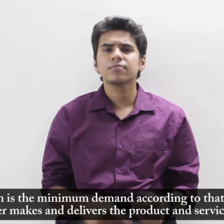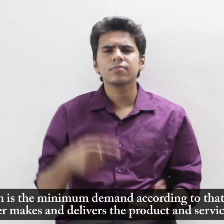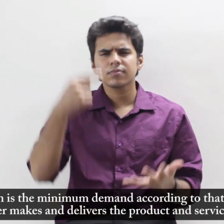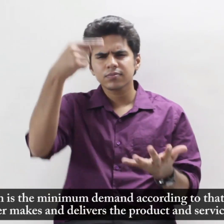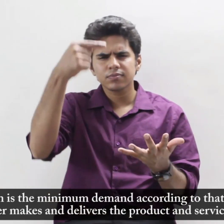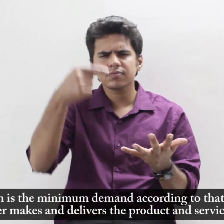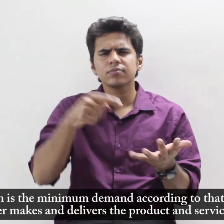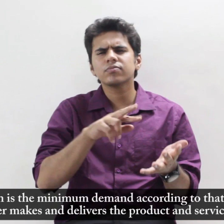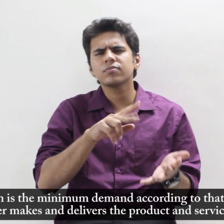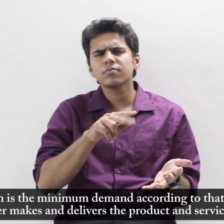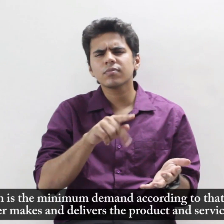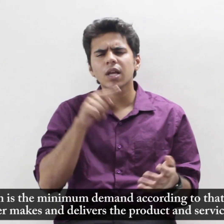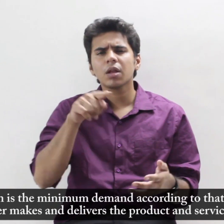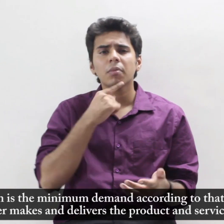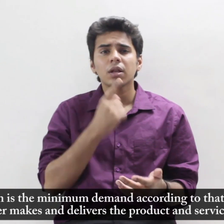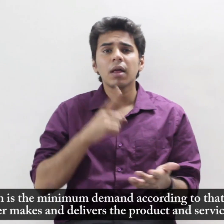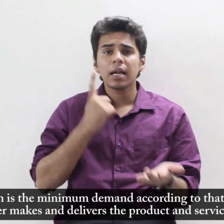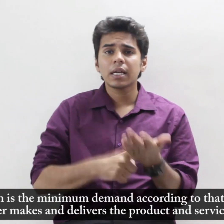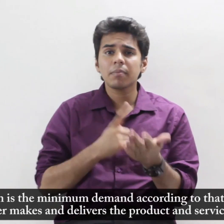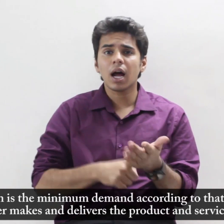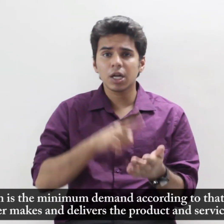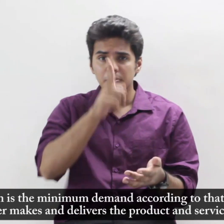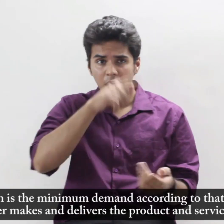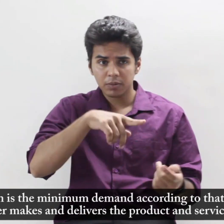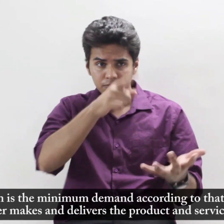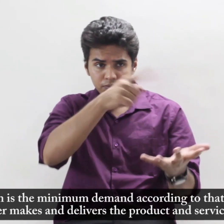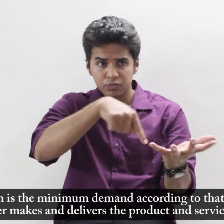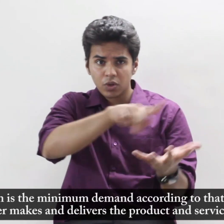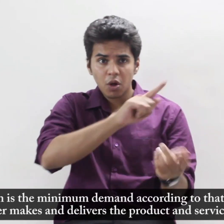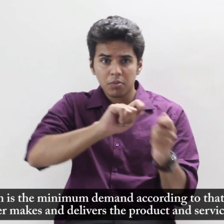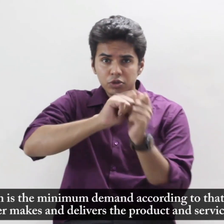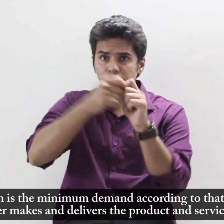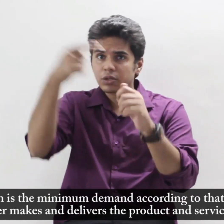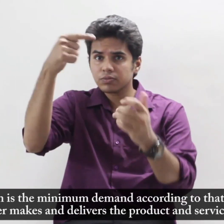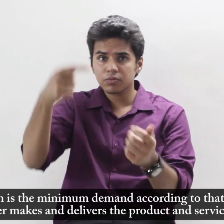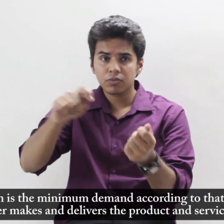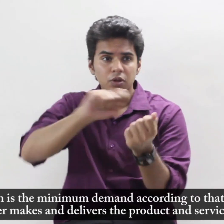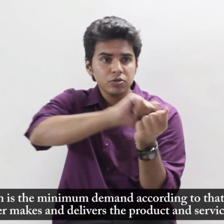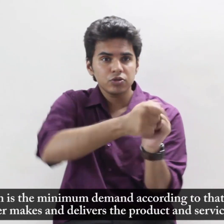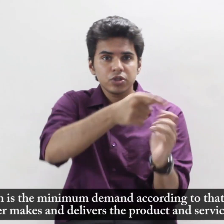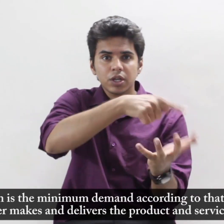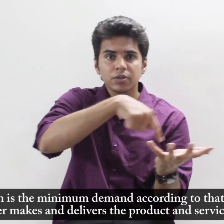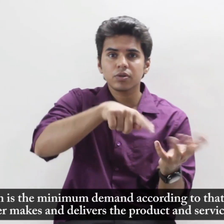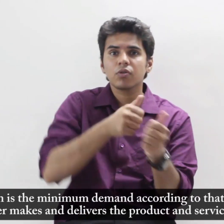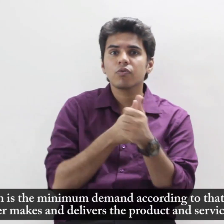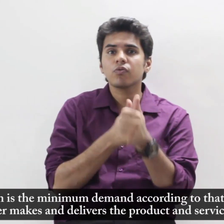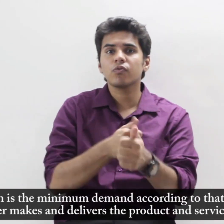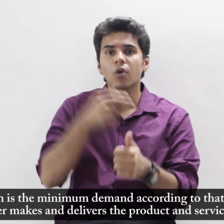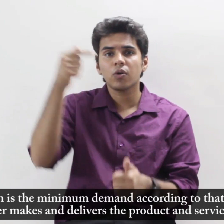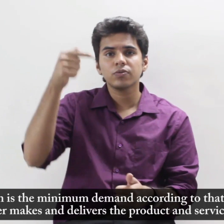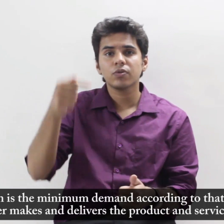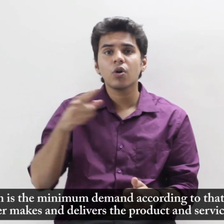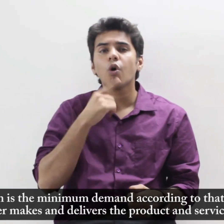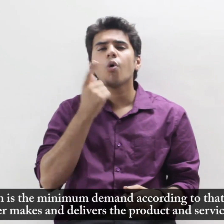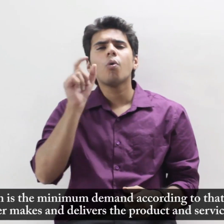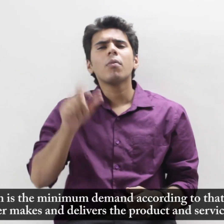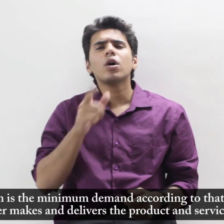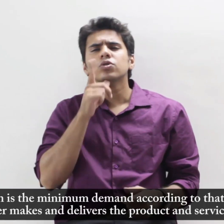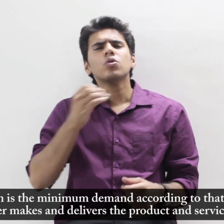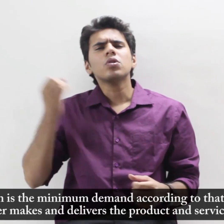A specification is the minimum demand according to that a producer or service supplier makes and delivers the